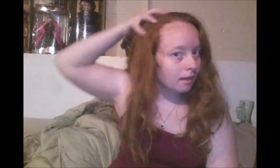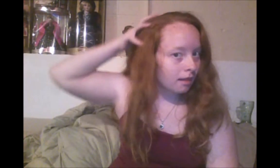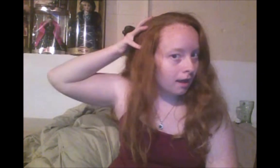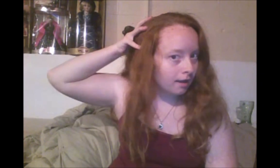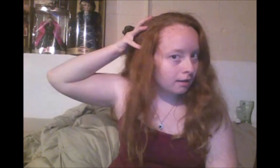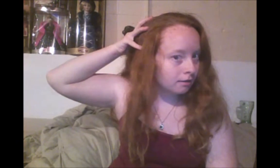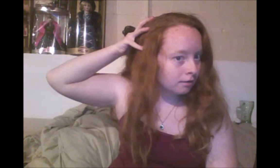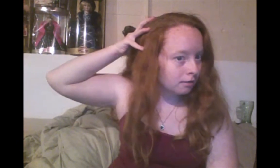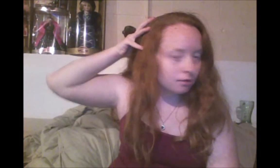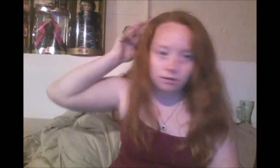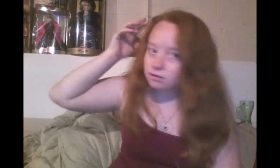Lion.